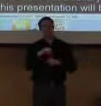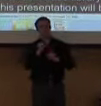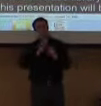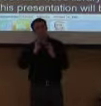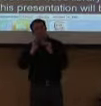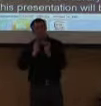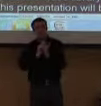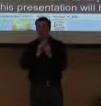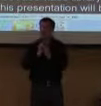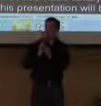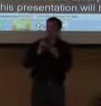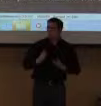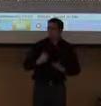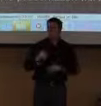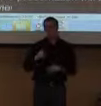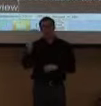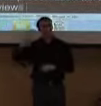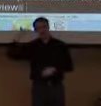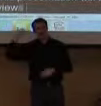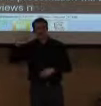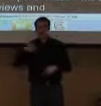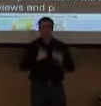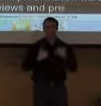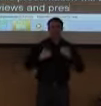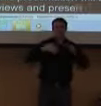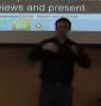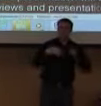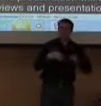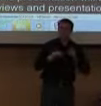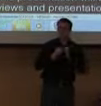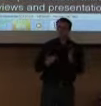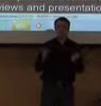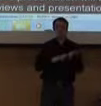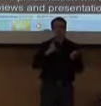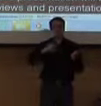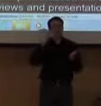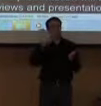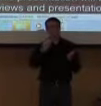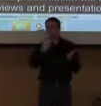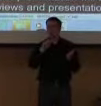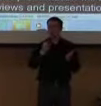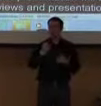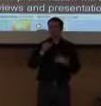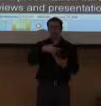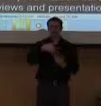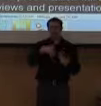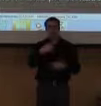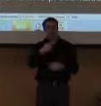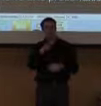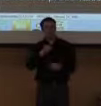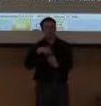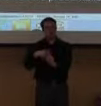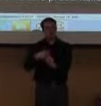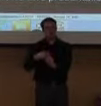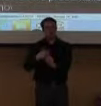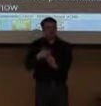and presentations. We have instructions on how to sign up for Google Hangouts or Google Plus on there. So we